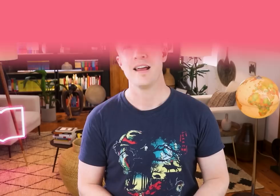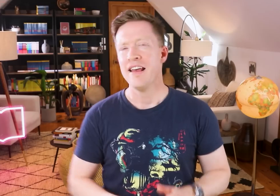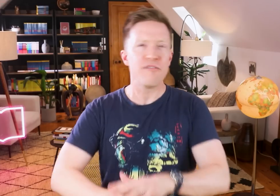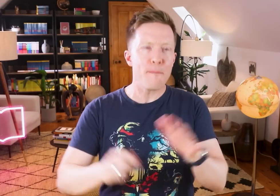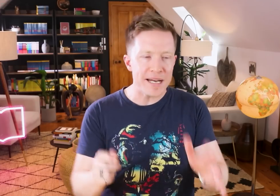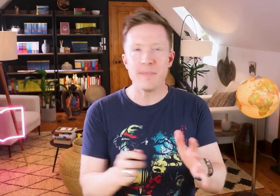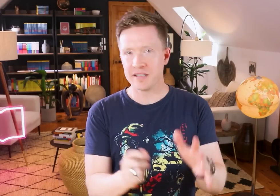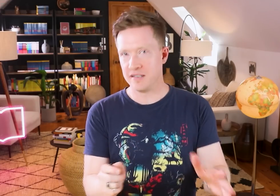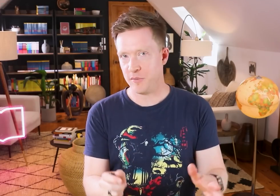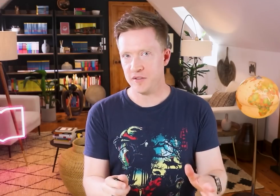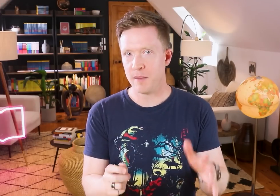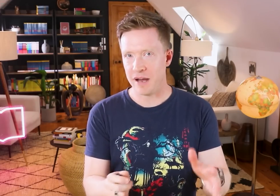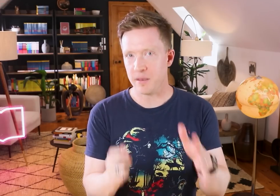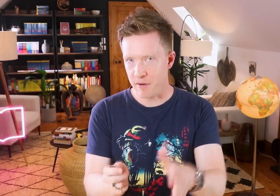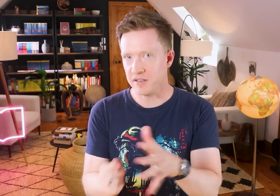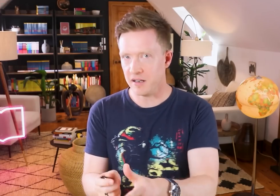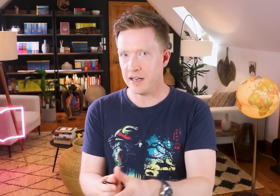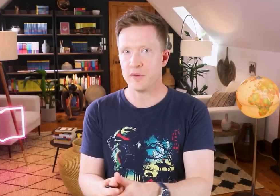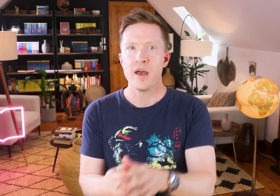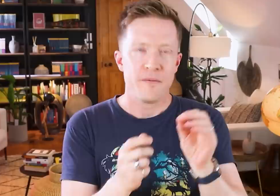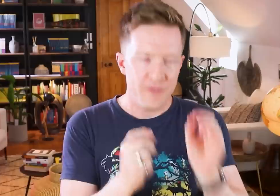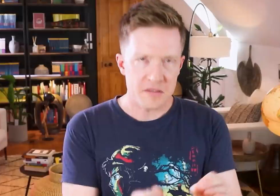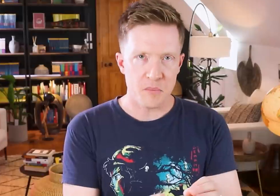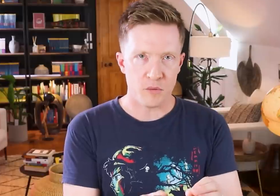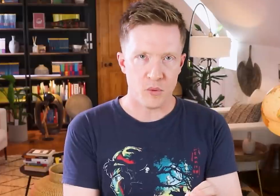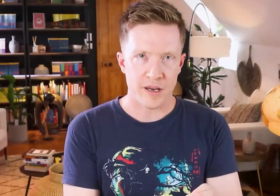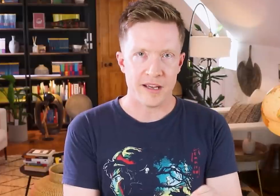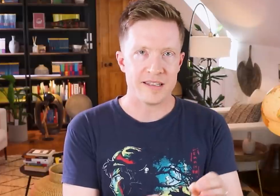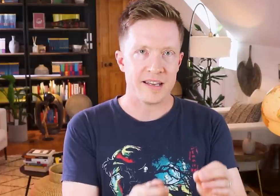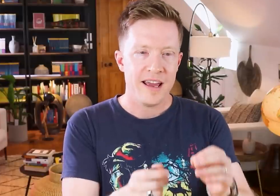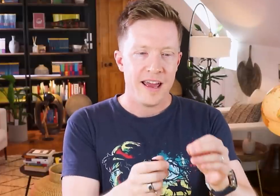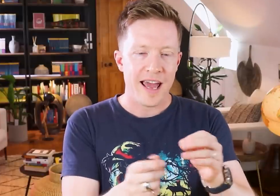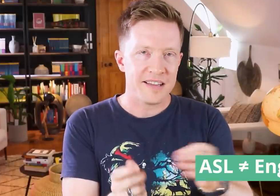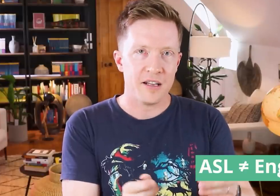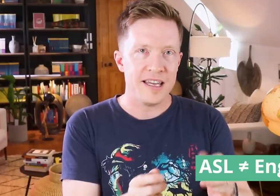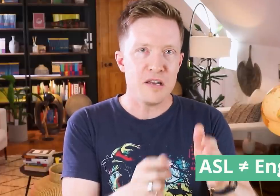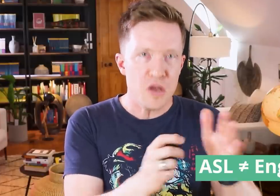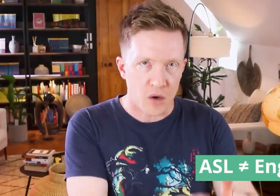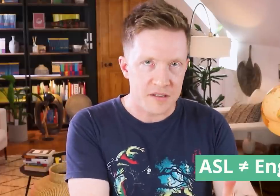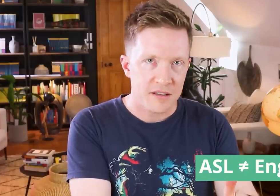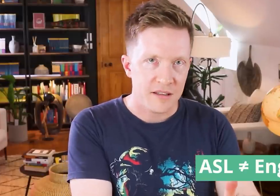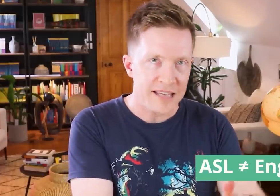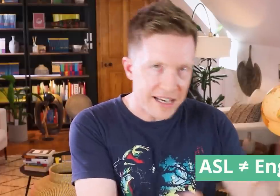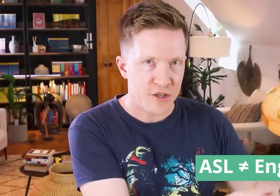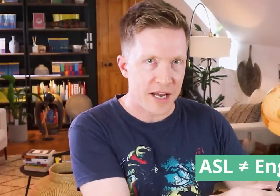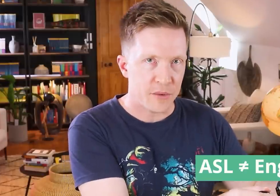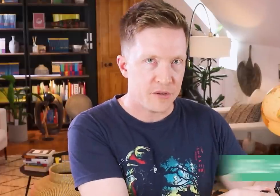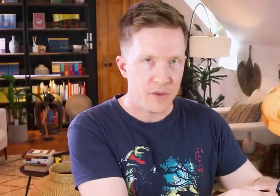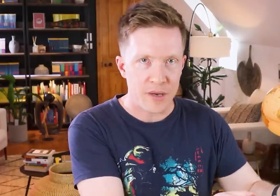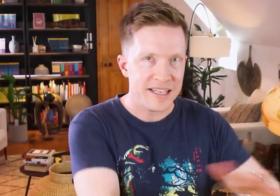There are many misconceptions about American Sign Language. First important point here is that ASL is not the English language. No, it